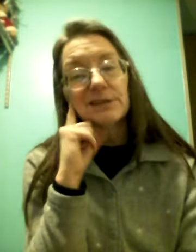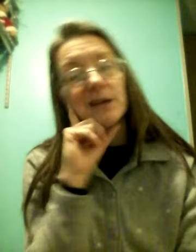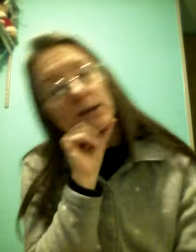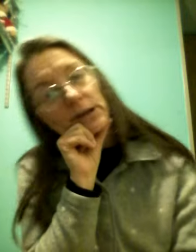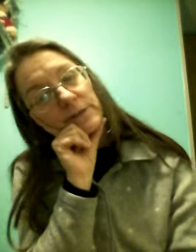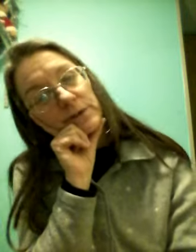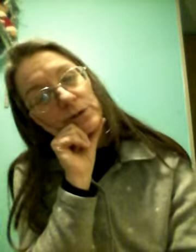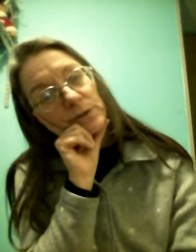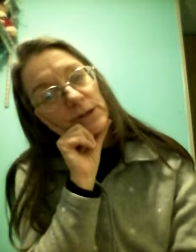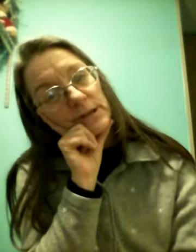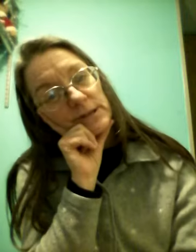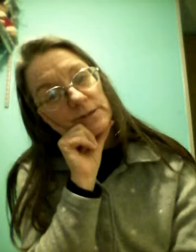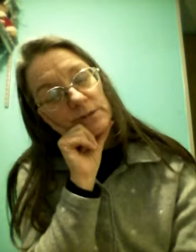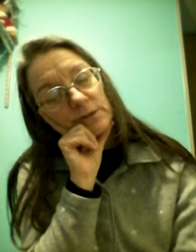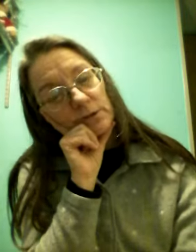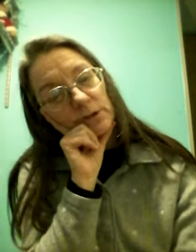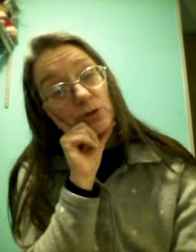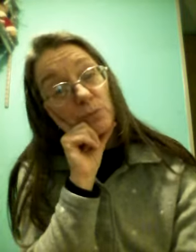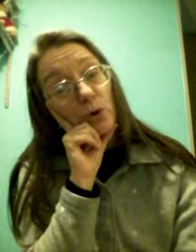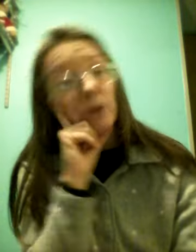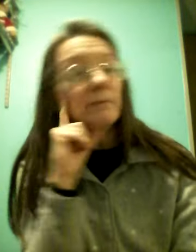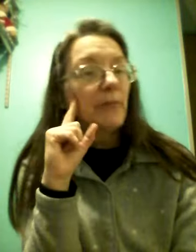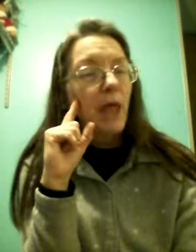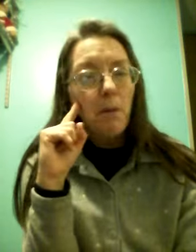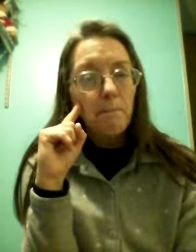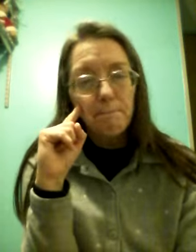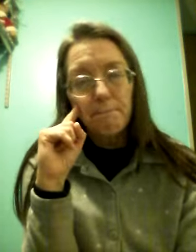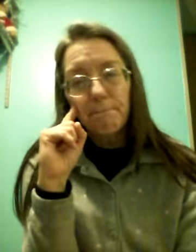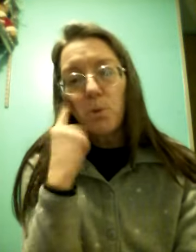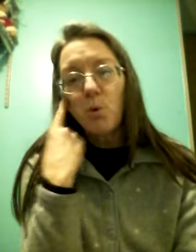side, like if you're doing this because you're bored.